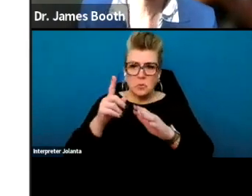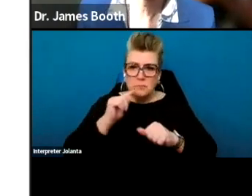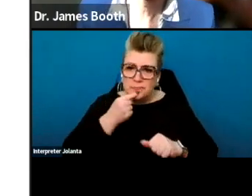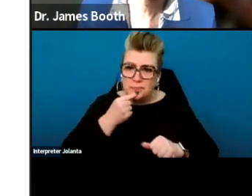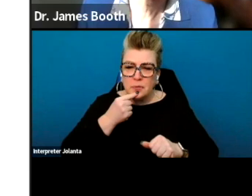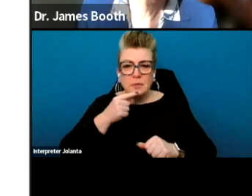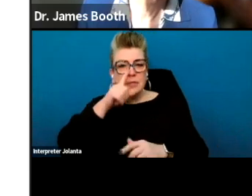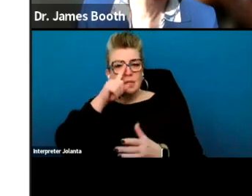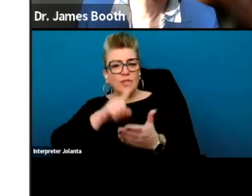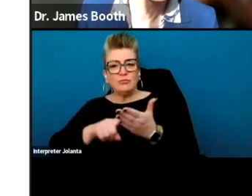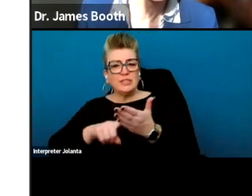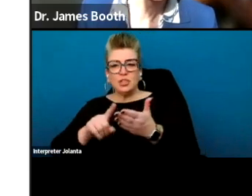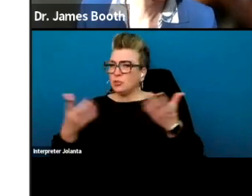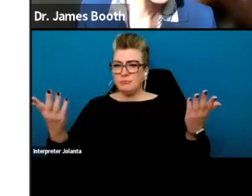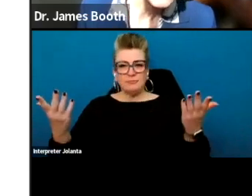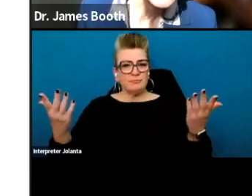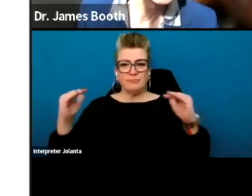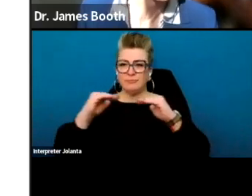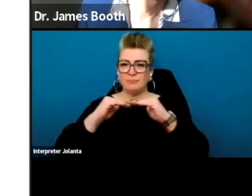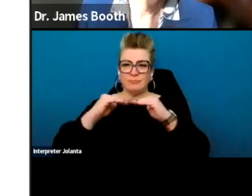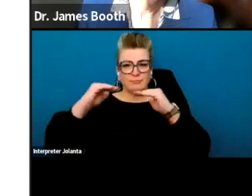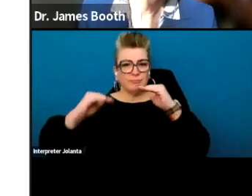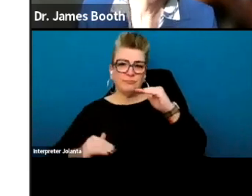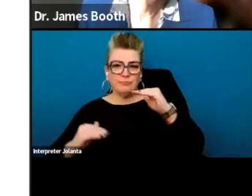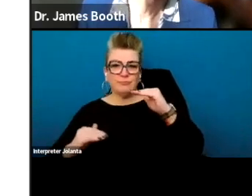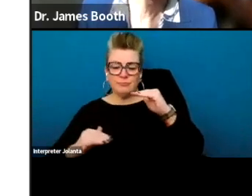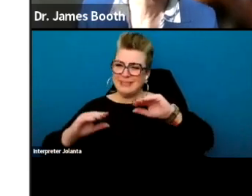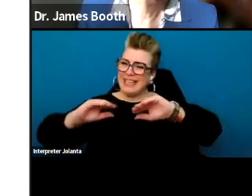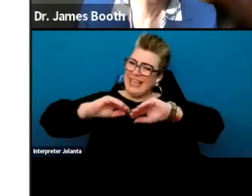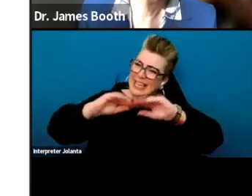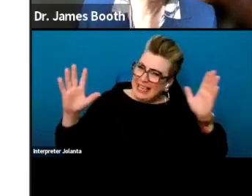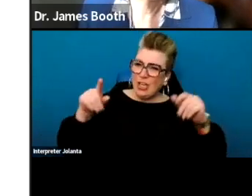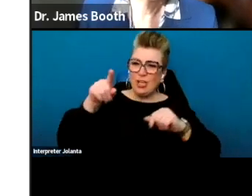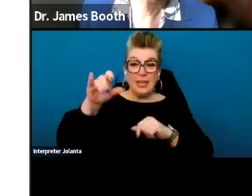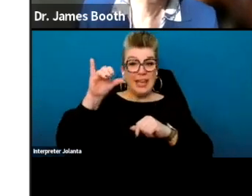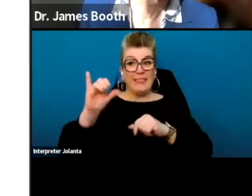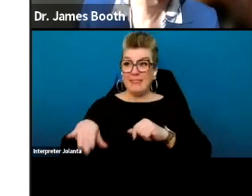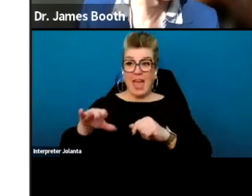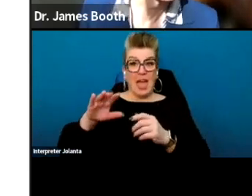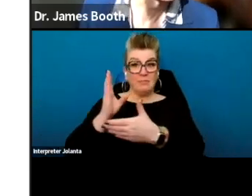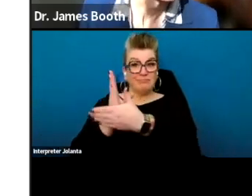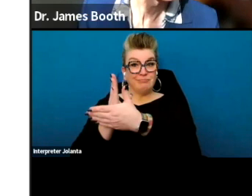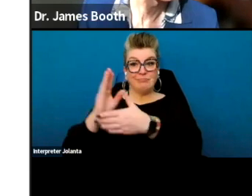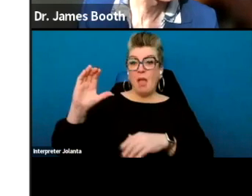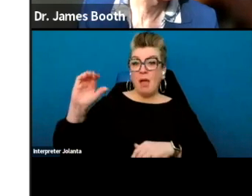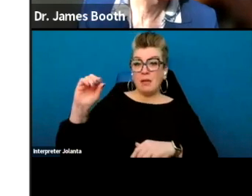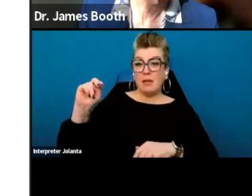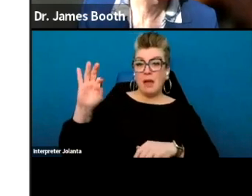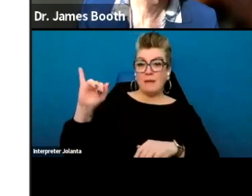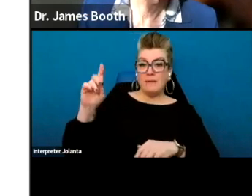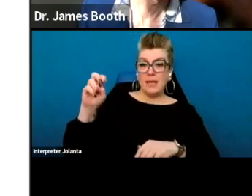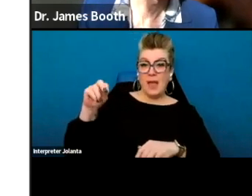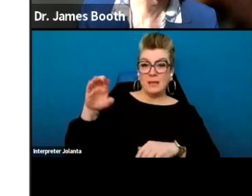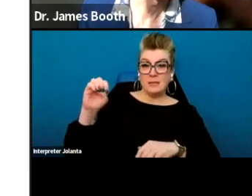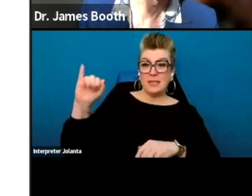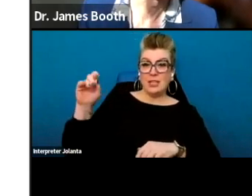enough research attention. So it's clearly below the confidence interval, similar to speech sound